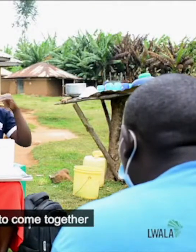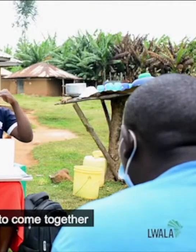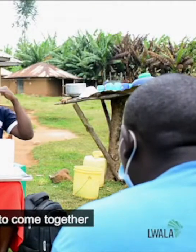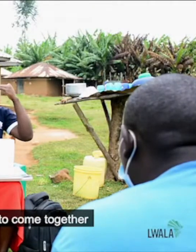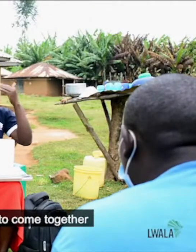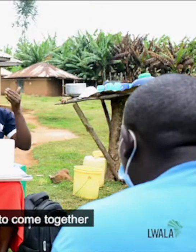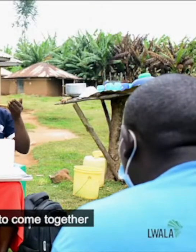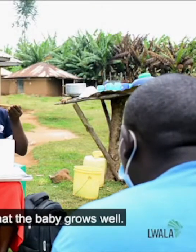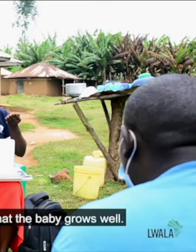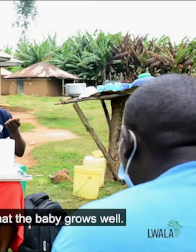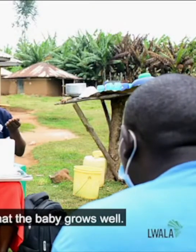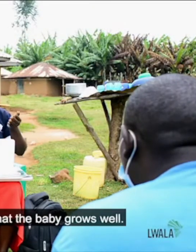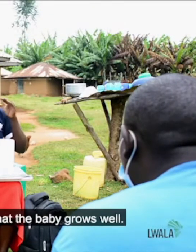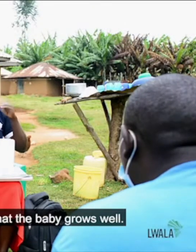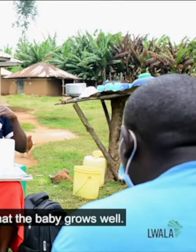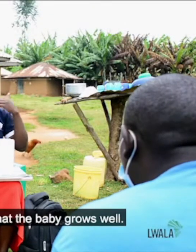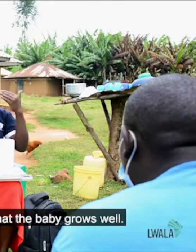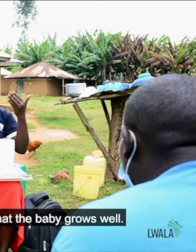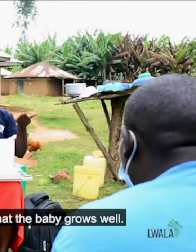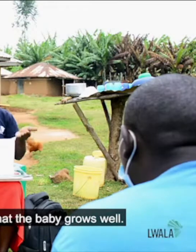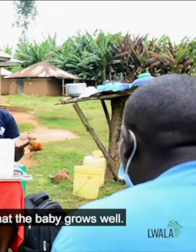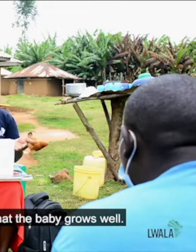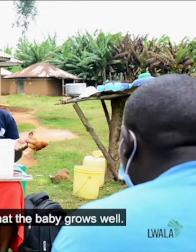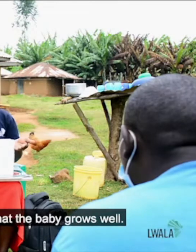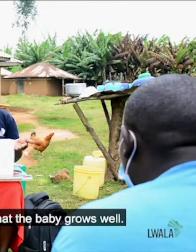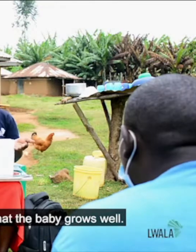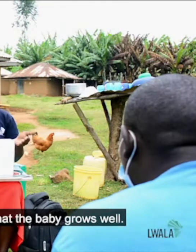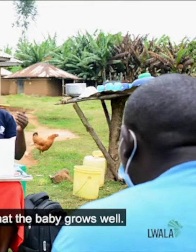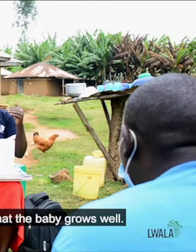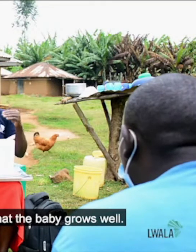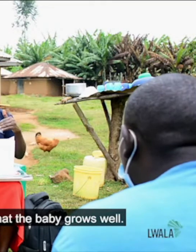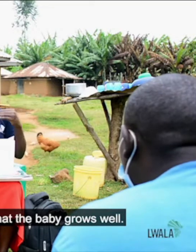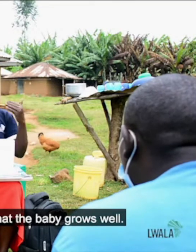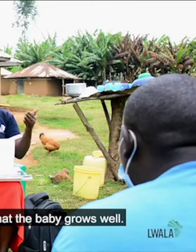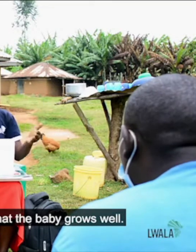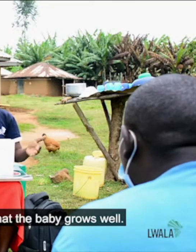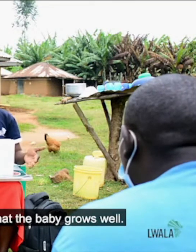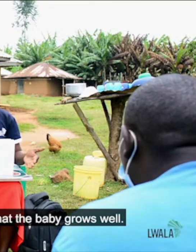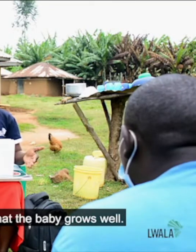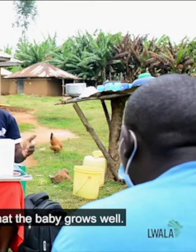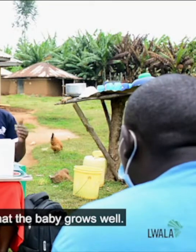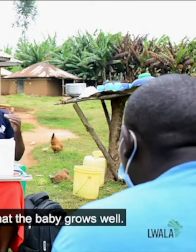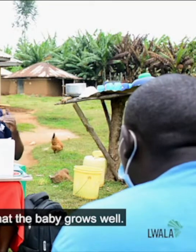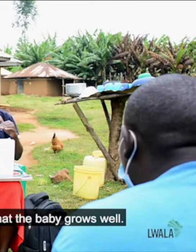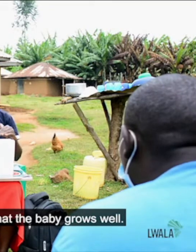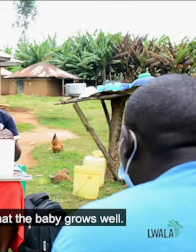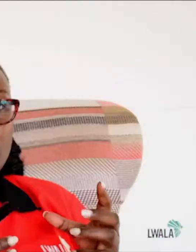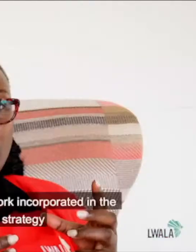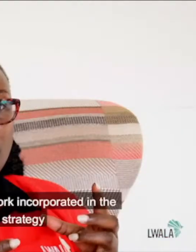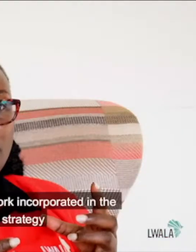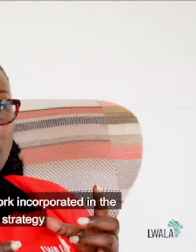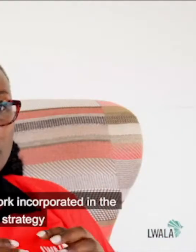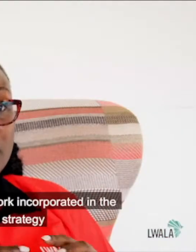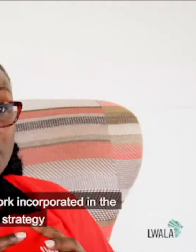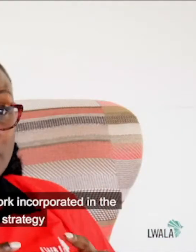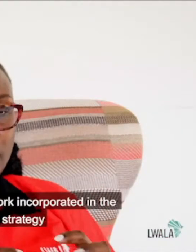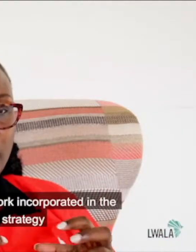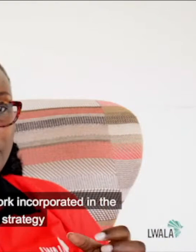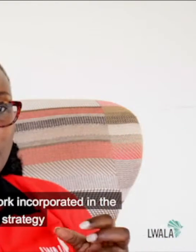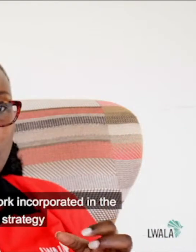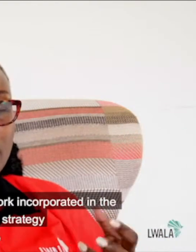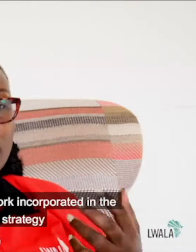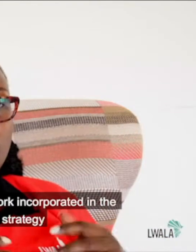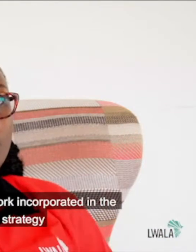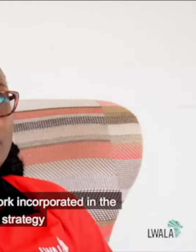mi wariure e tich kanyakla mondo mi dongo mar nyathi obed makare. We have nurturing